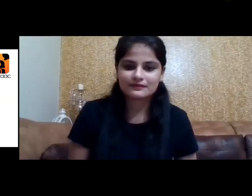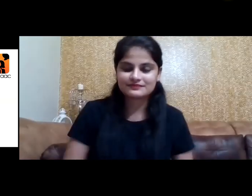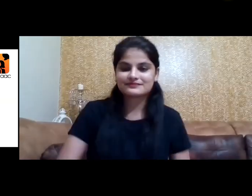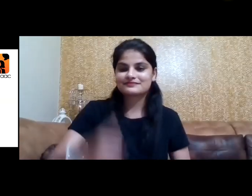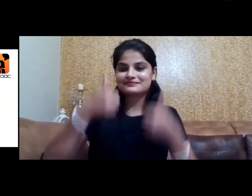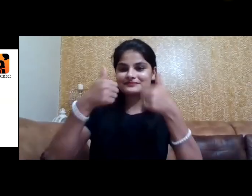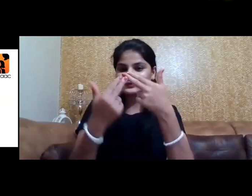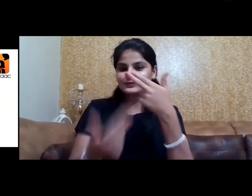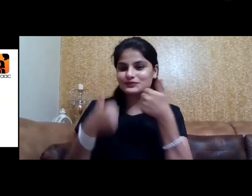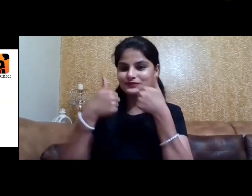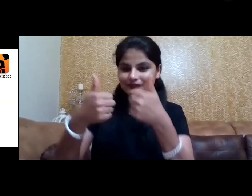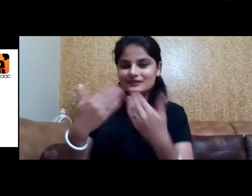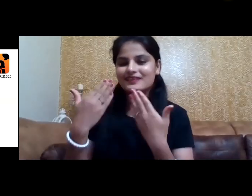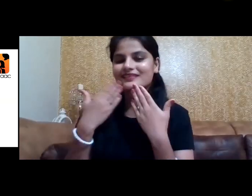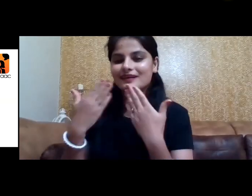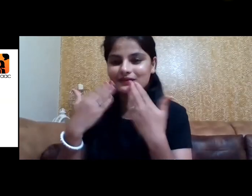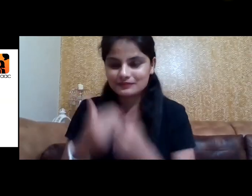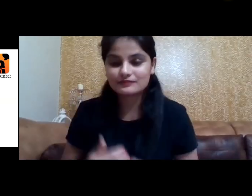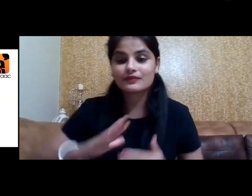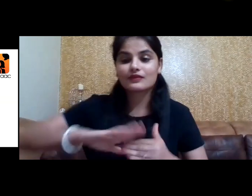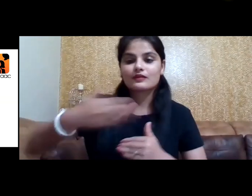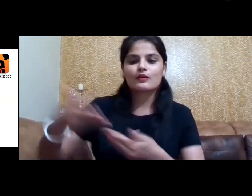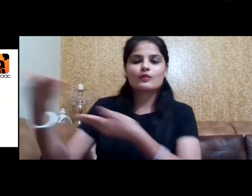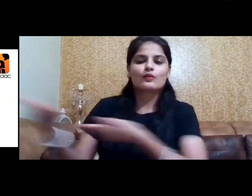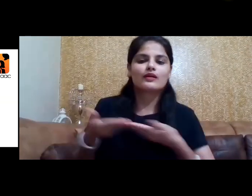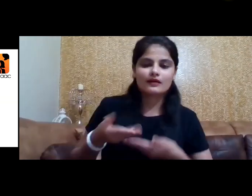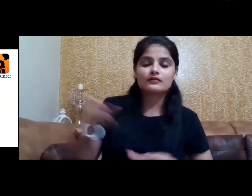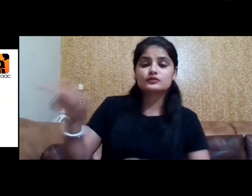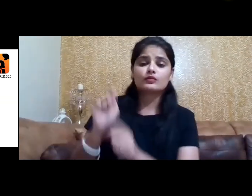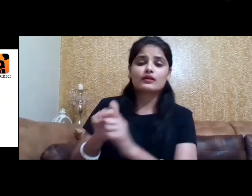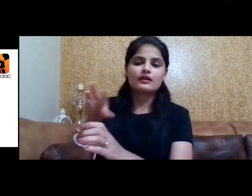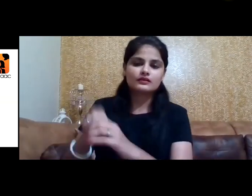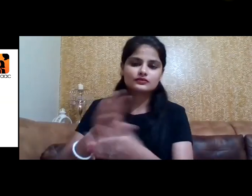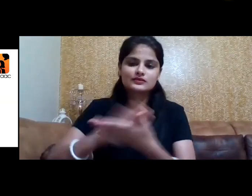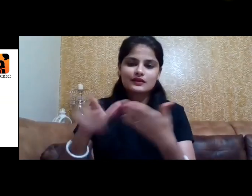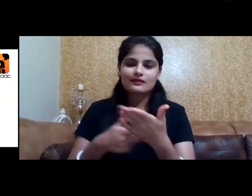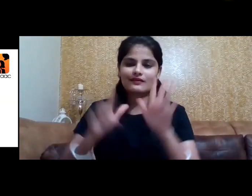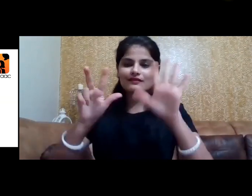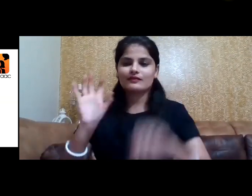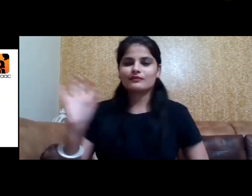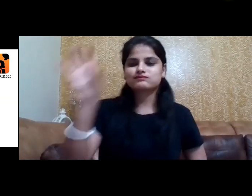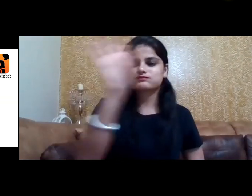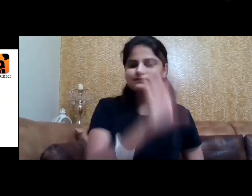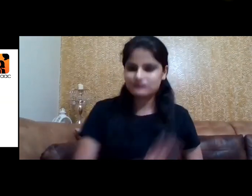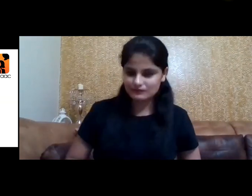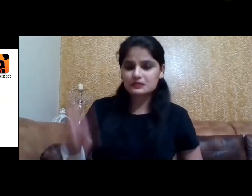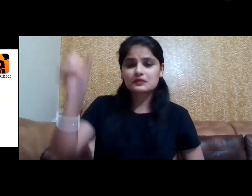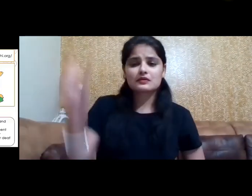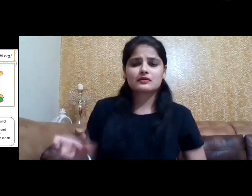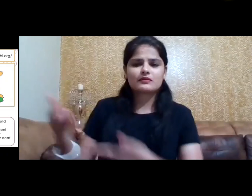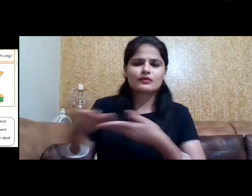you. Thank you so much, ma'am. Thank you. Next, I would like to welcome